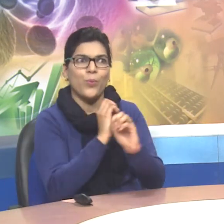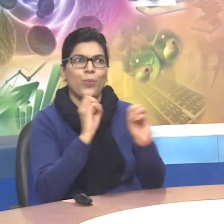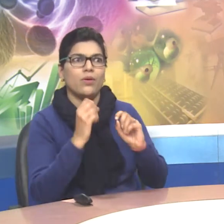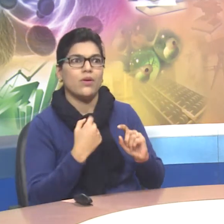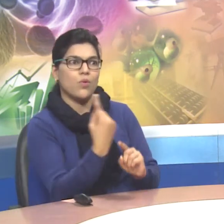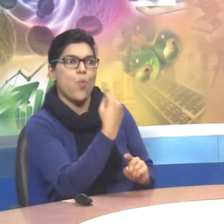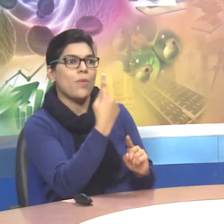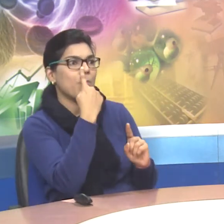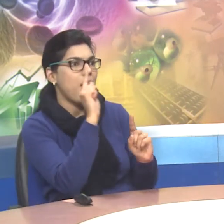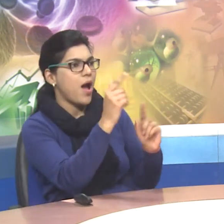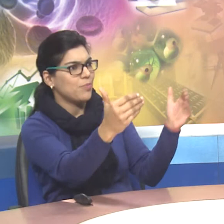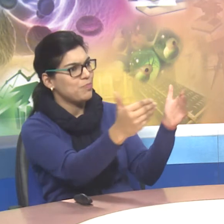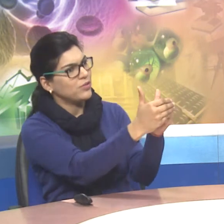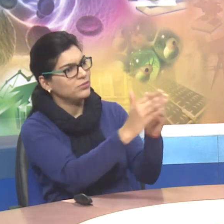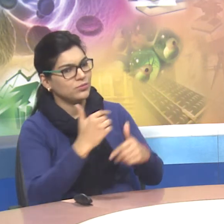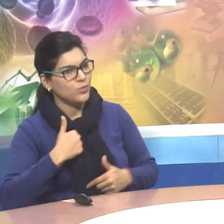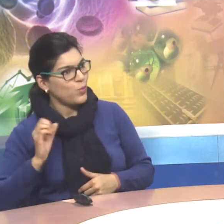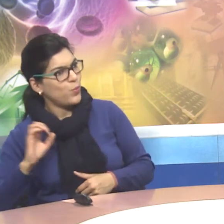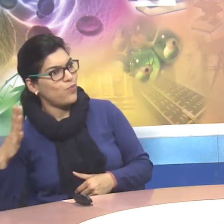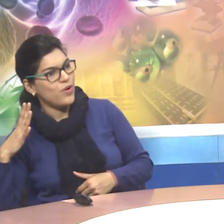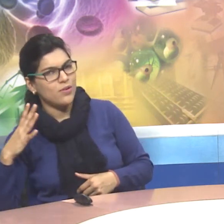a single word with her.